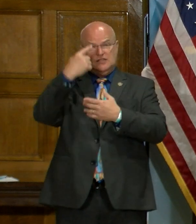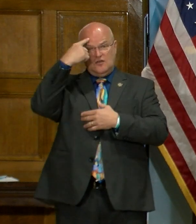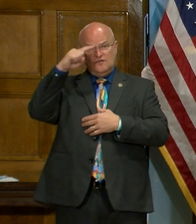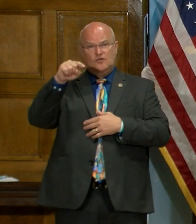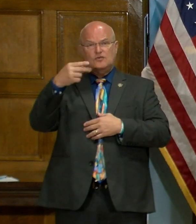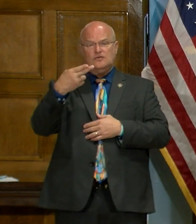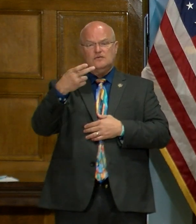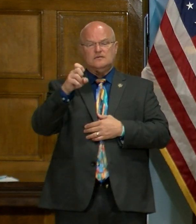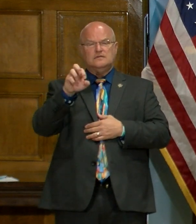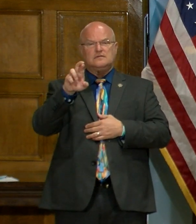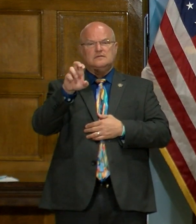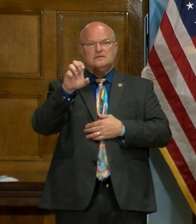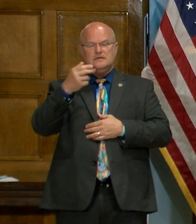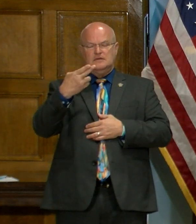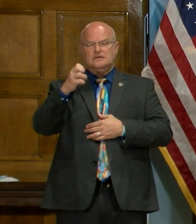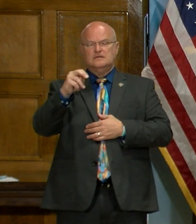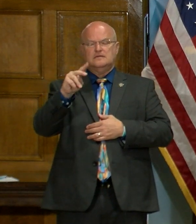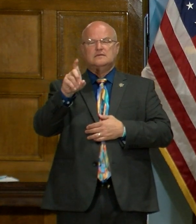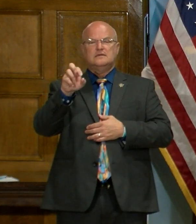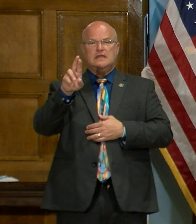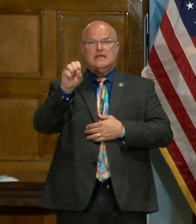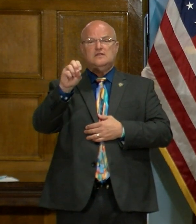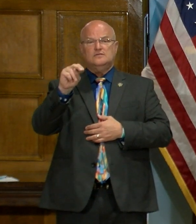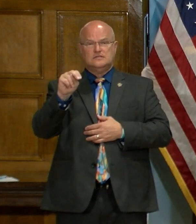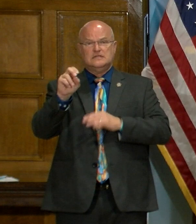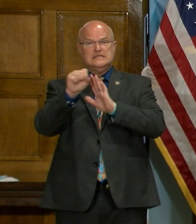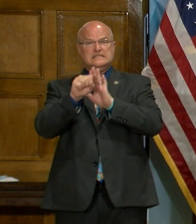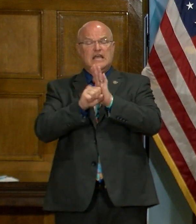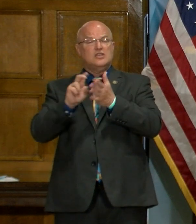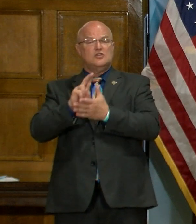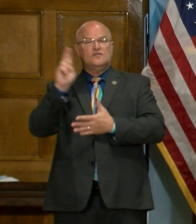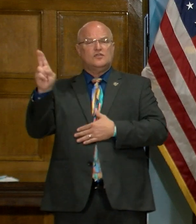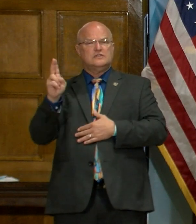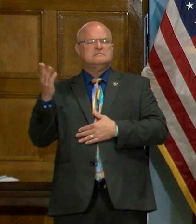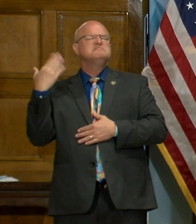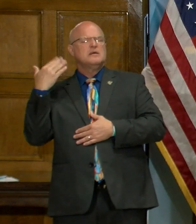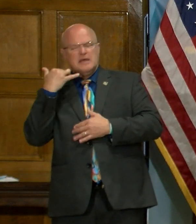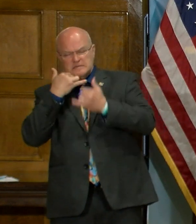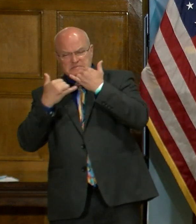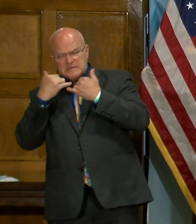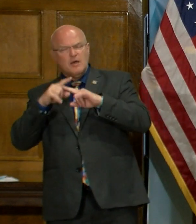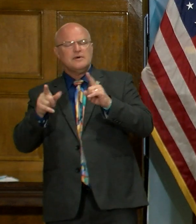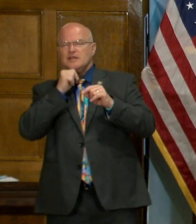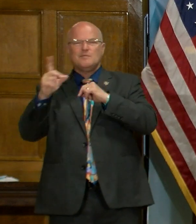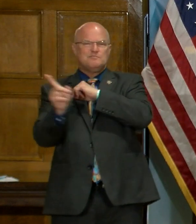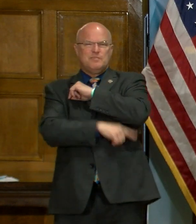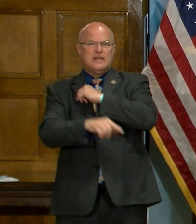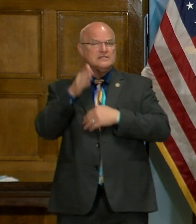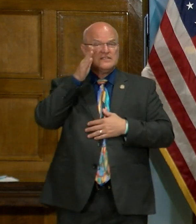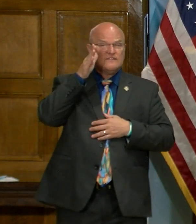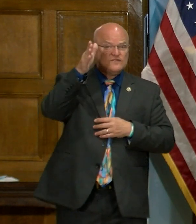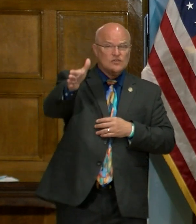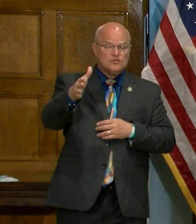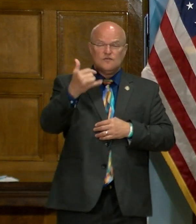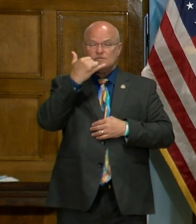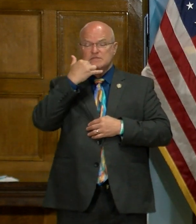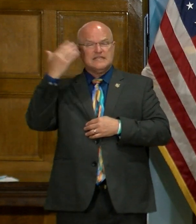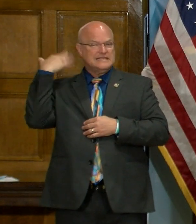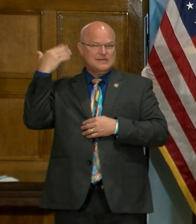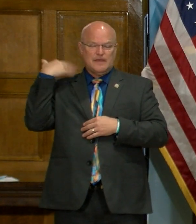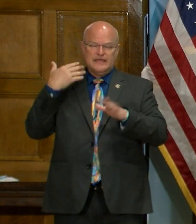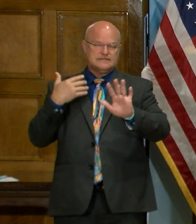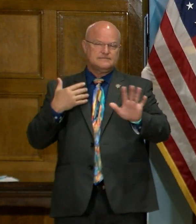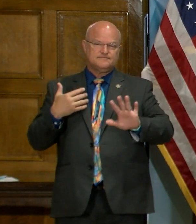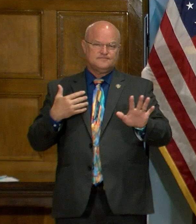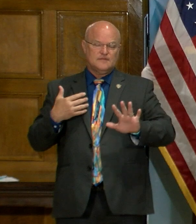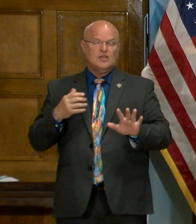for Henderson State University. I realize they've made mistakes in the past, but we don't want to penalize the future for mistakes that might have